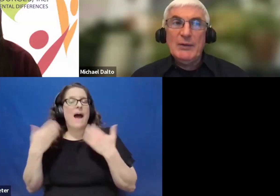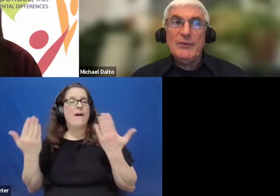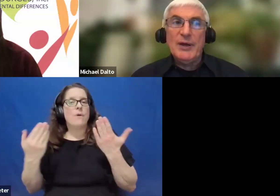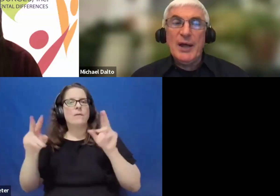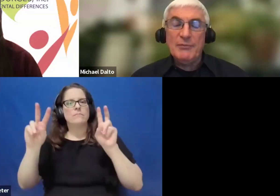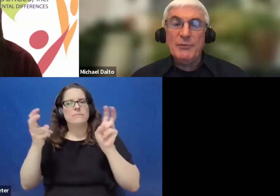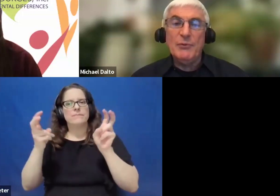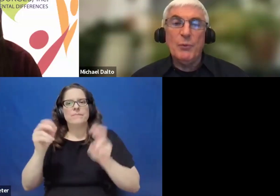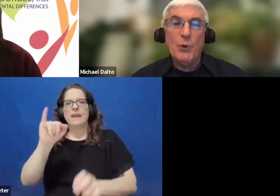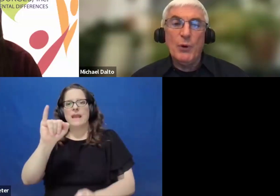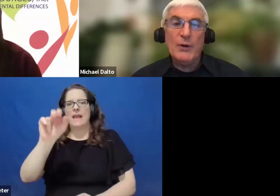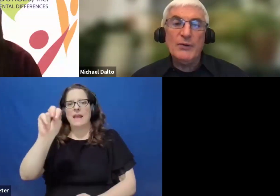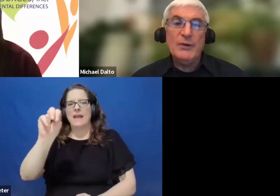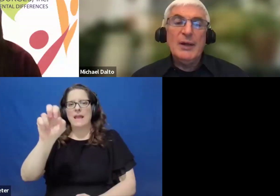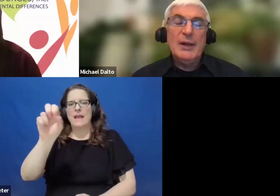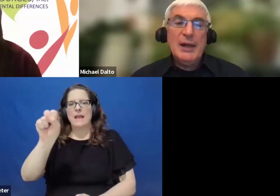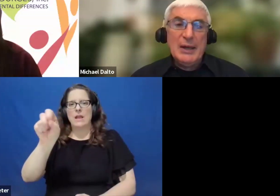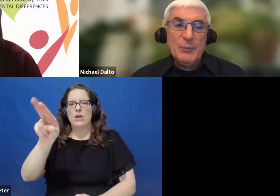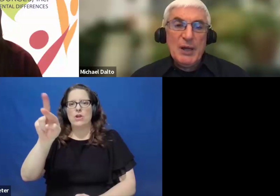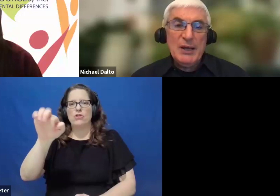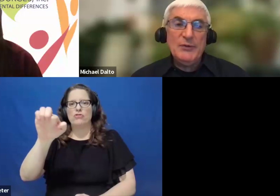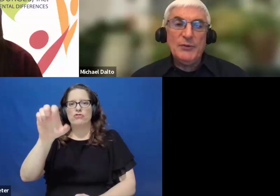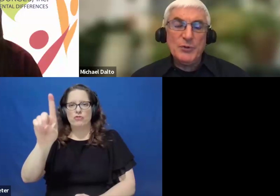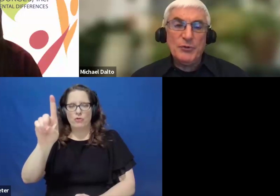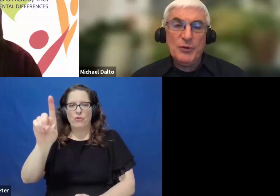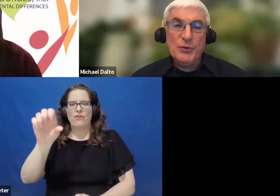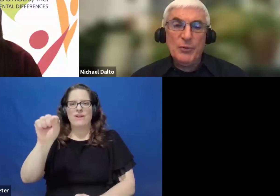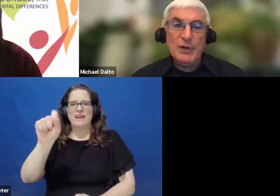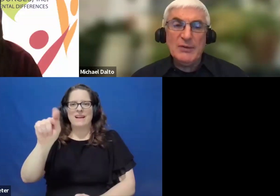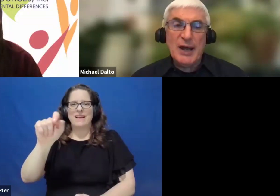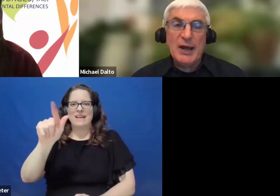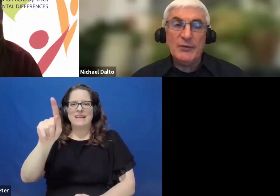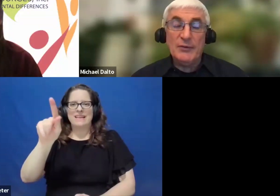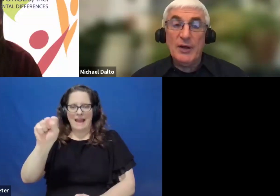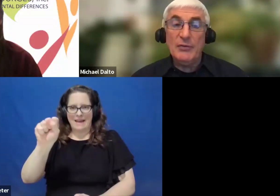that means they have to have worked and paid Social